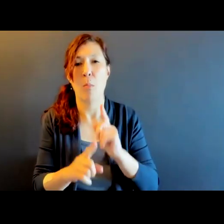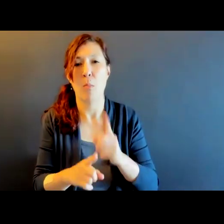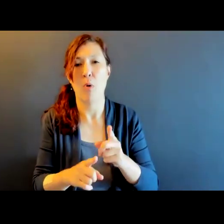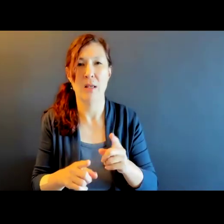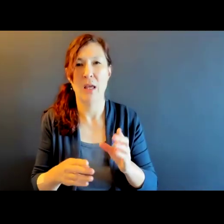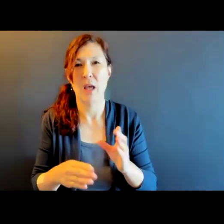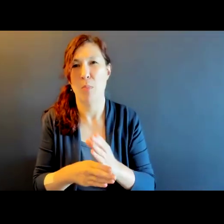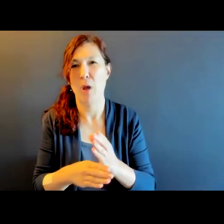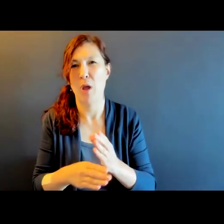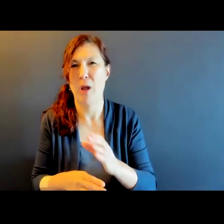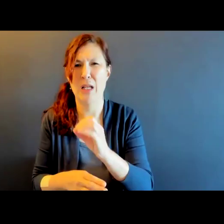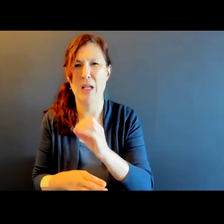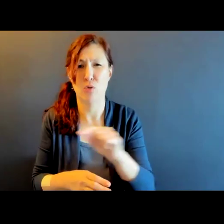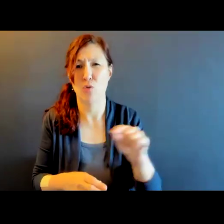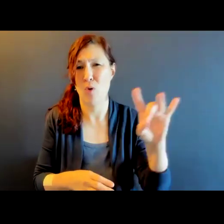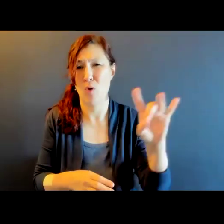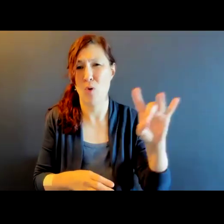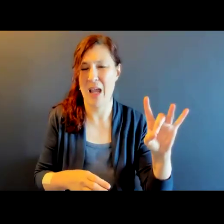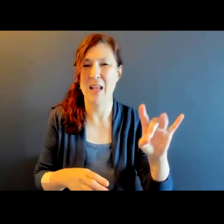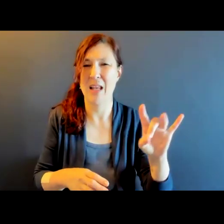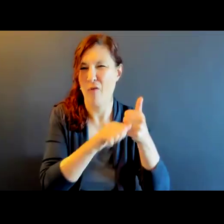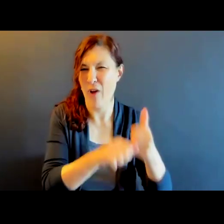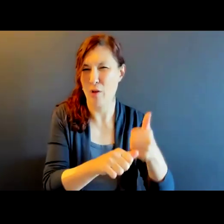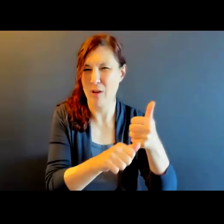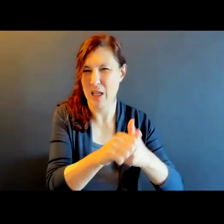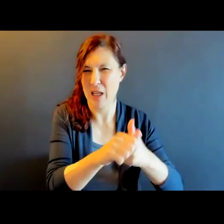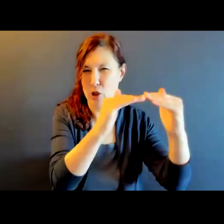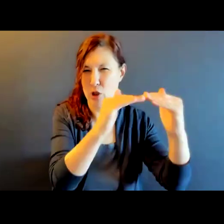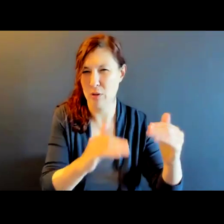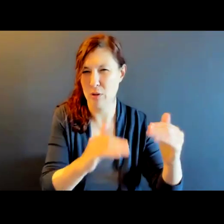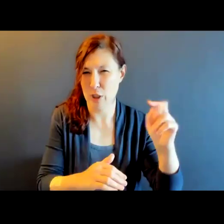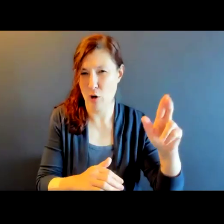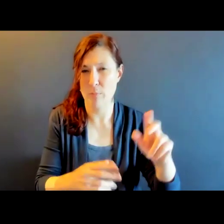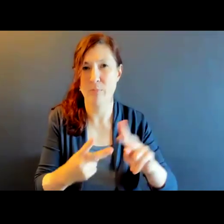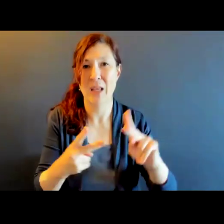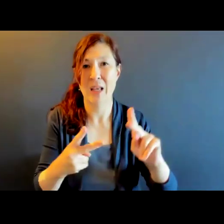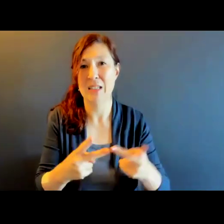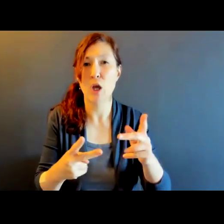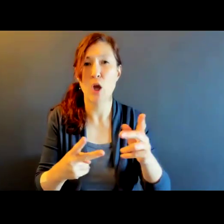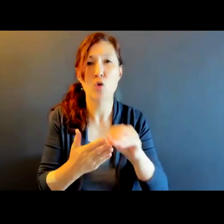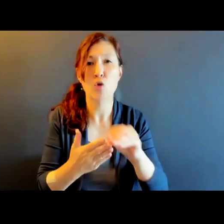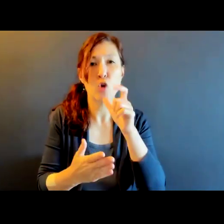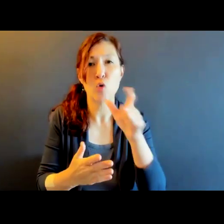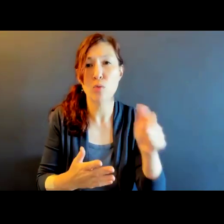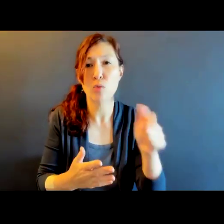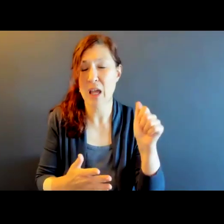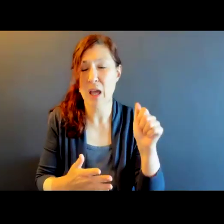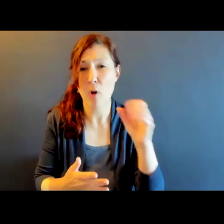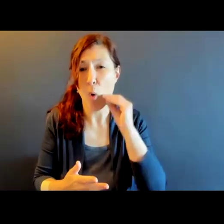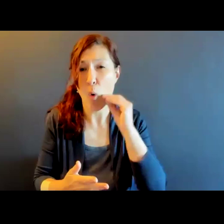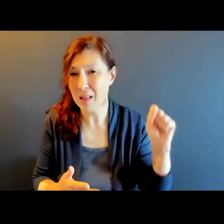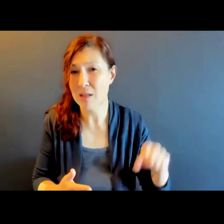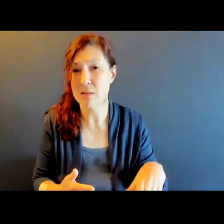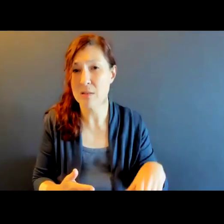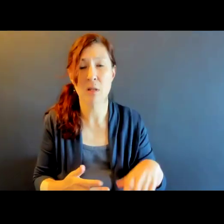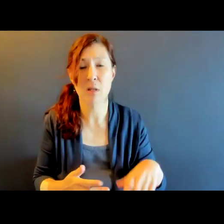depending on what tier they're in. Second is for students experiencing homelessness, living in BHA housing,